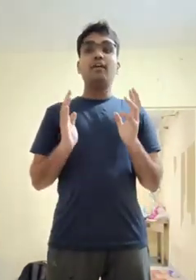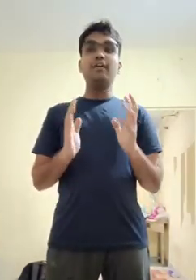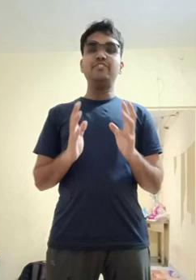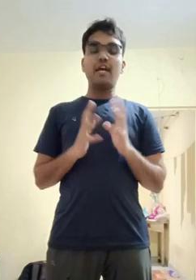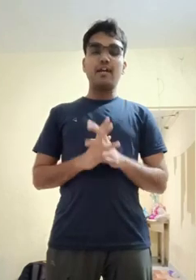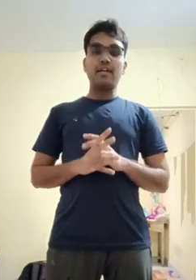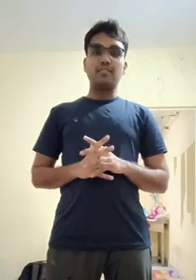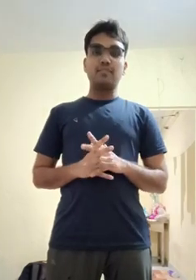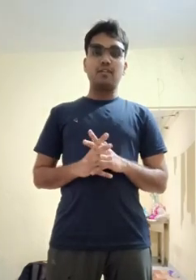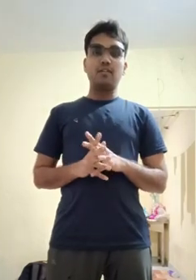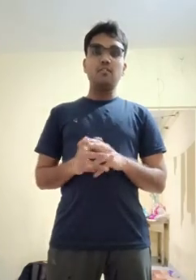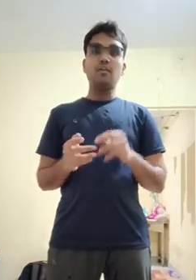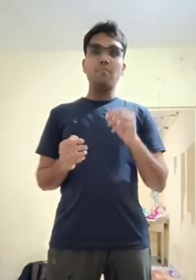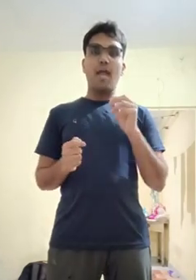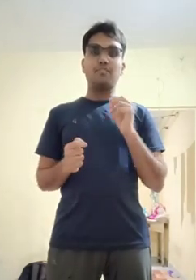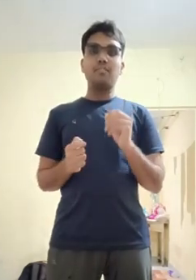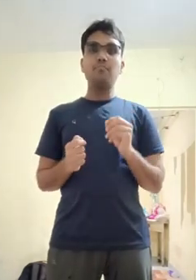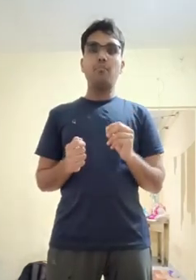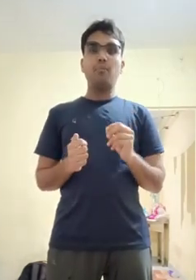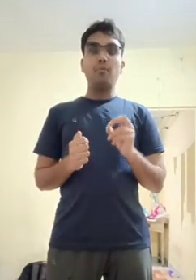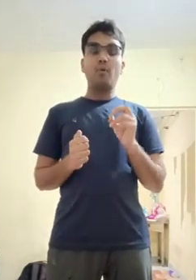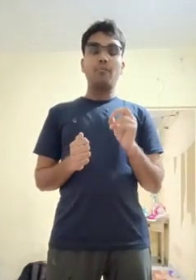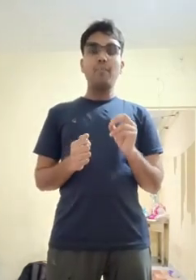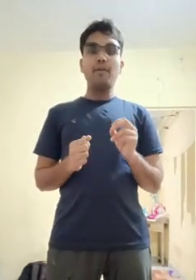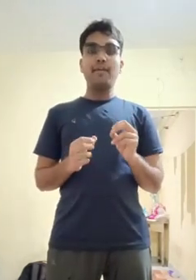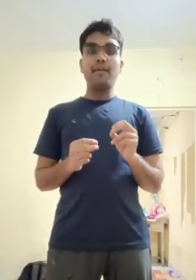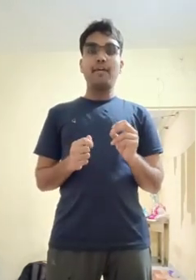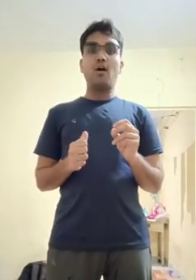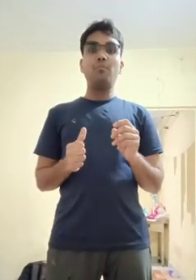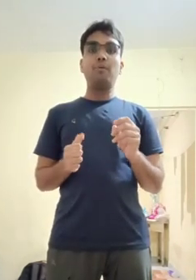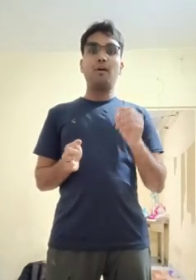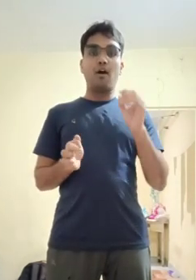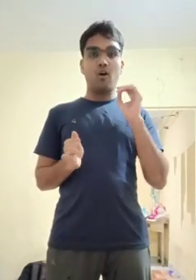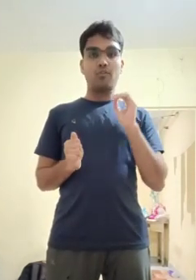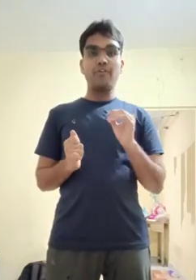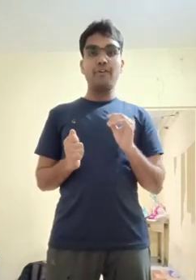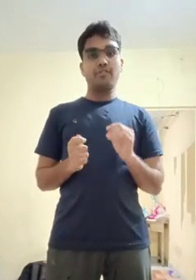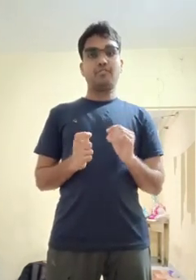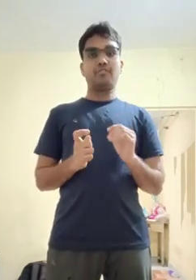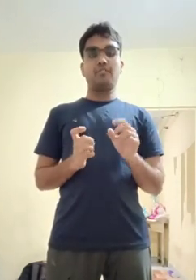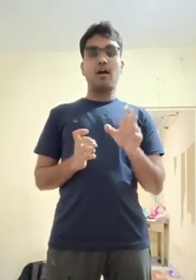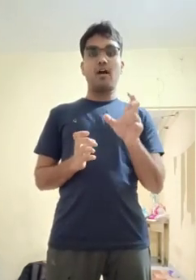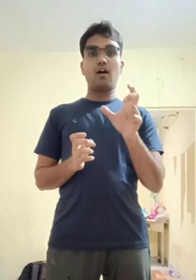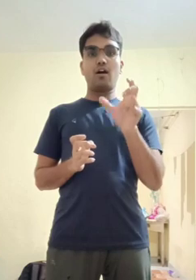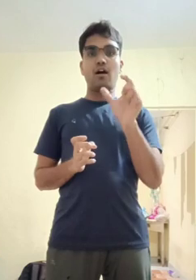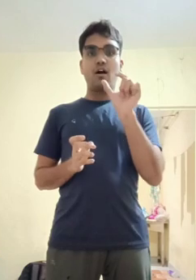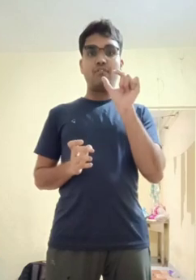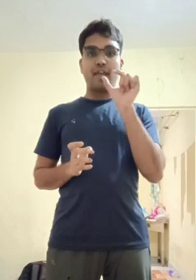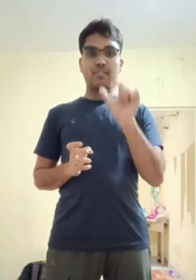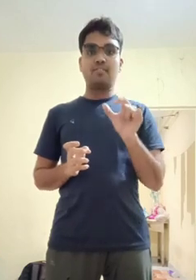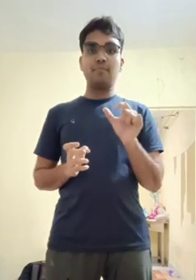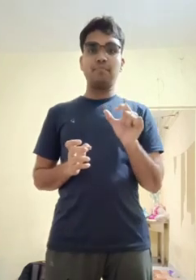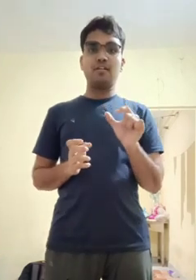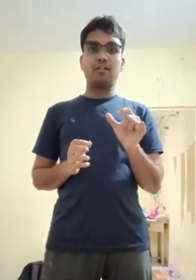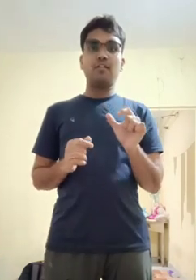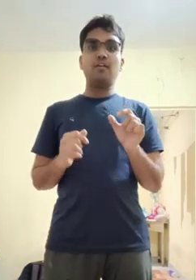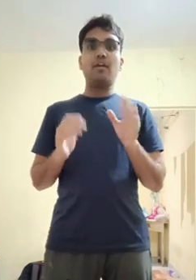in checked exception, the maximum probability of occurrence of exception